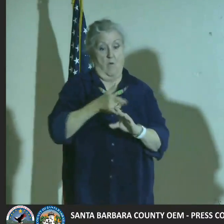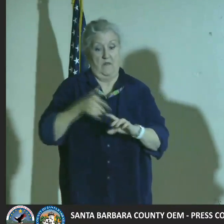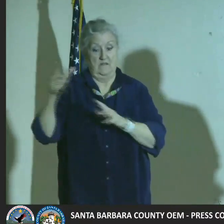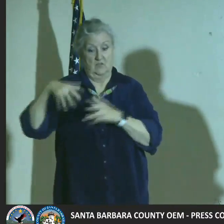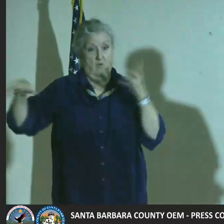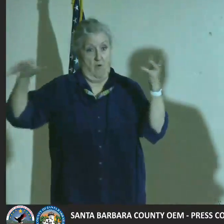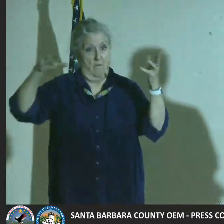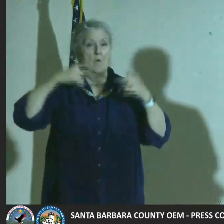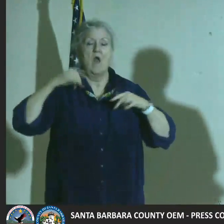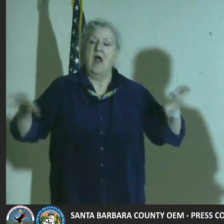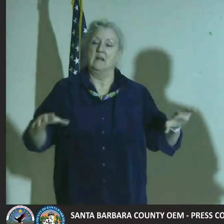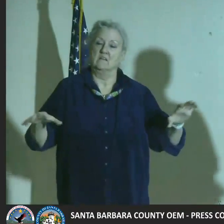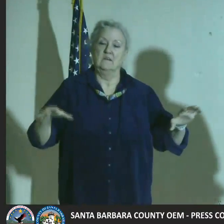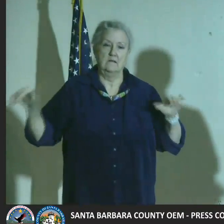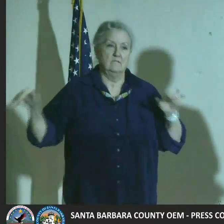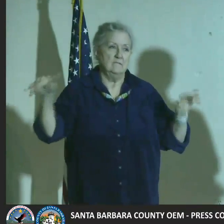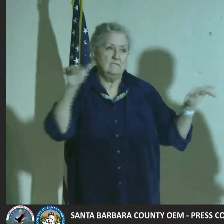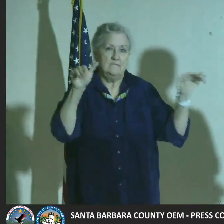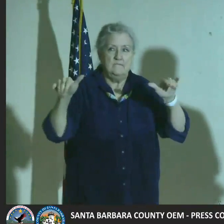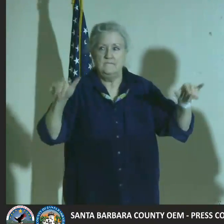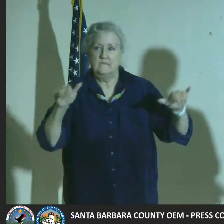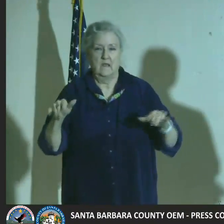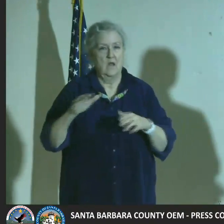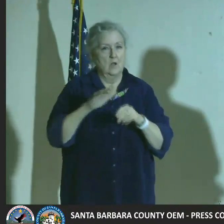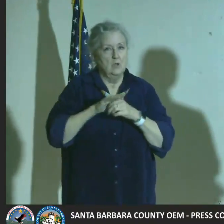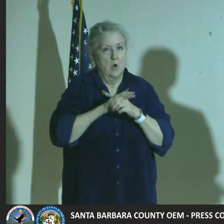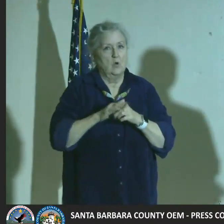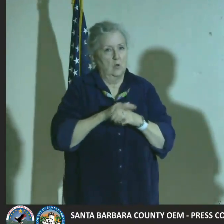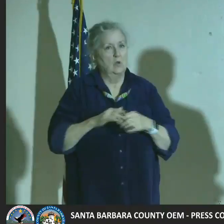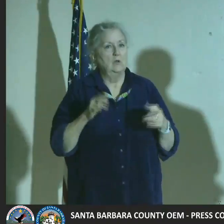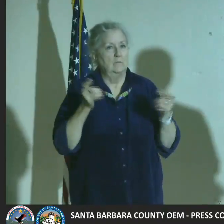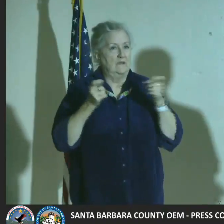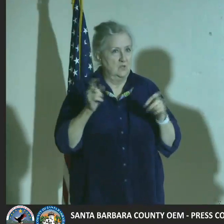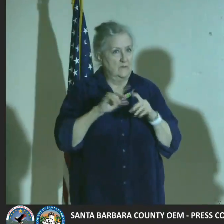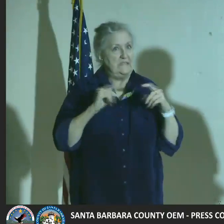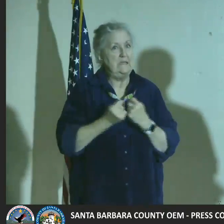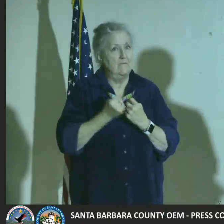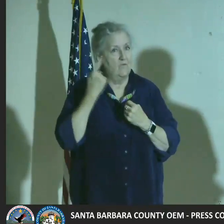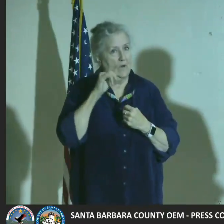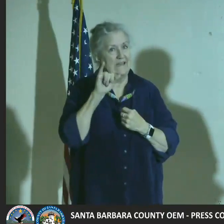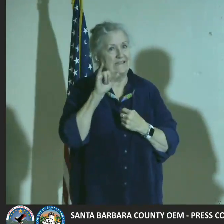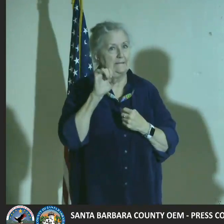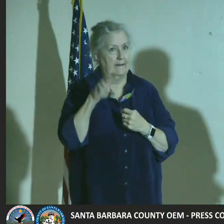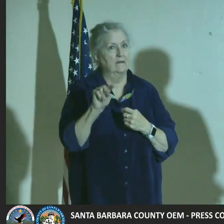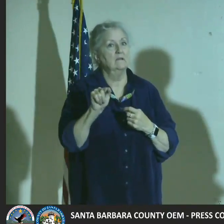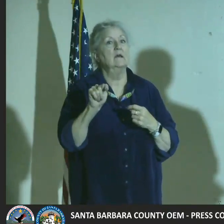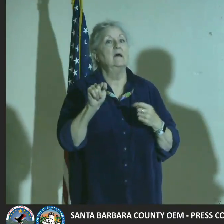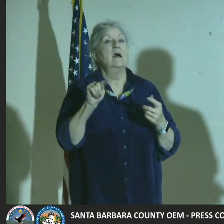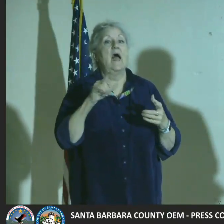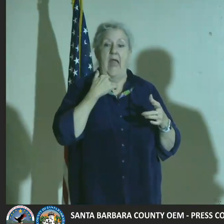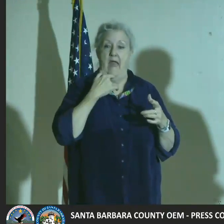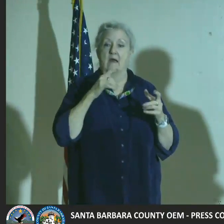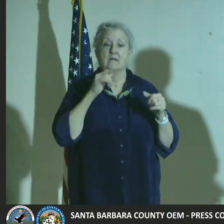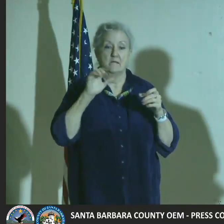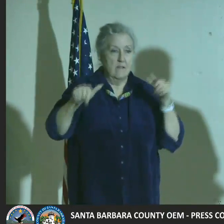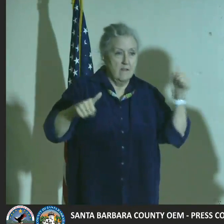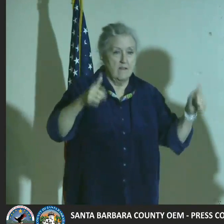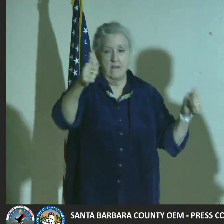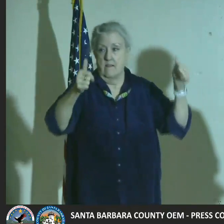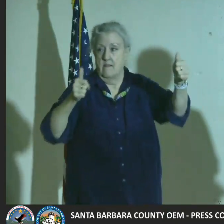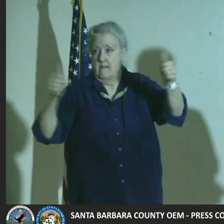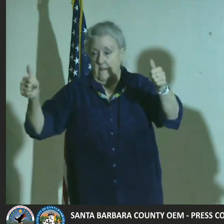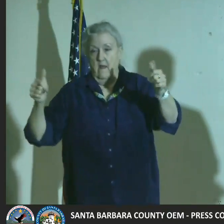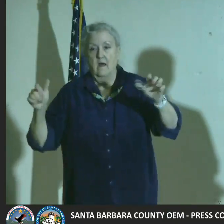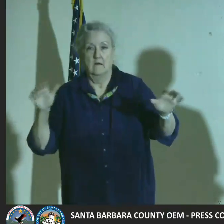We activated our local incident management team and strategically pre-deployed over 400 fire department, sheriff's